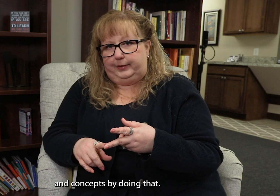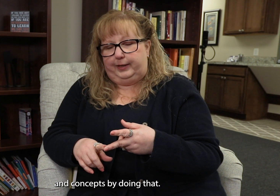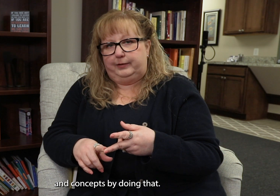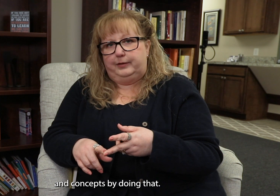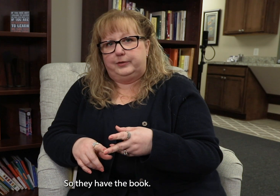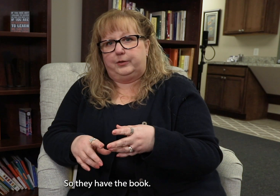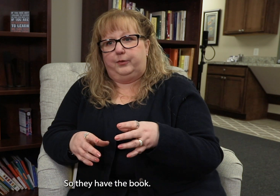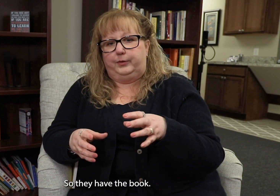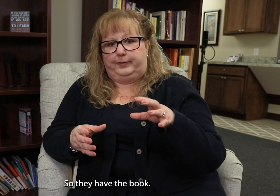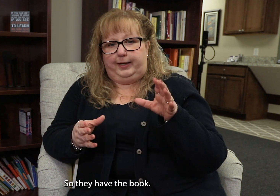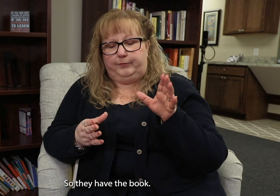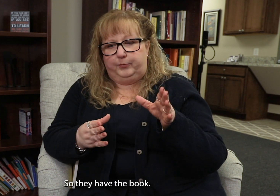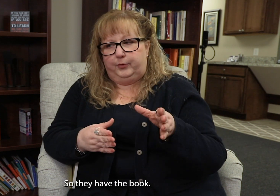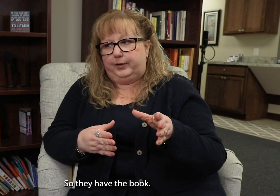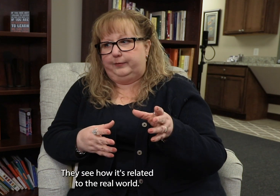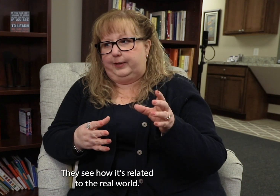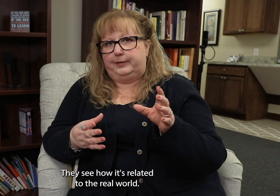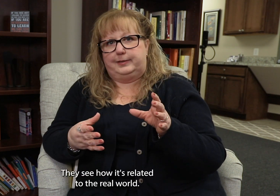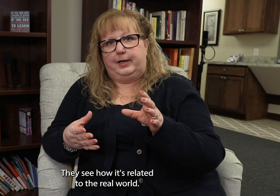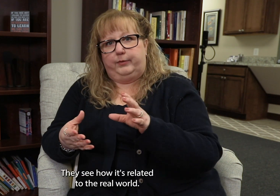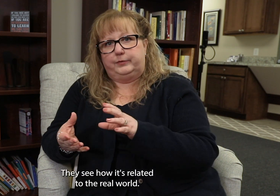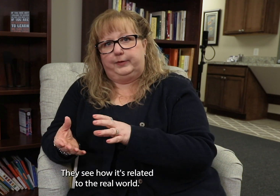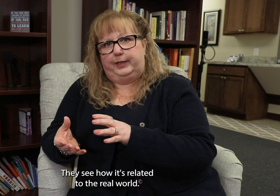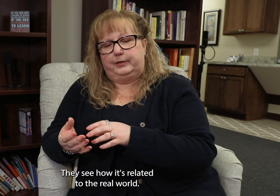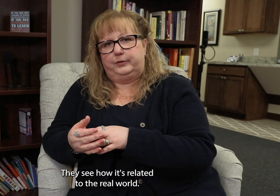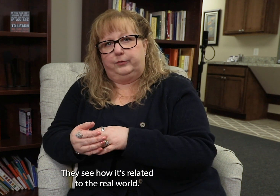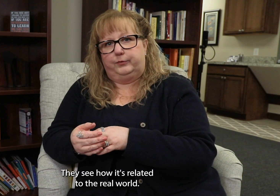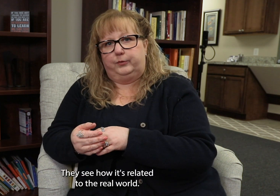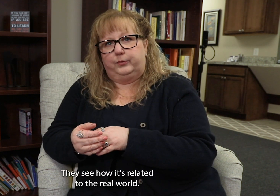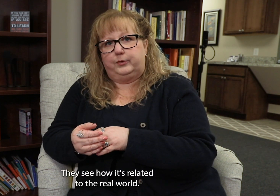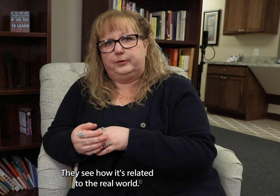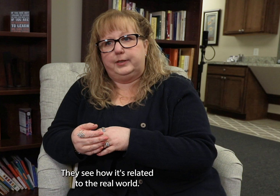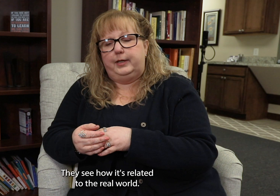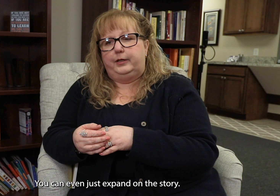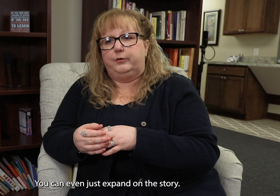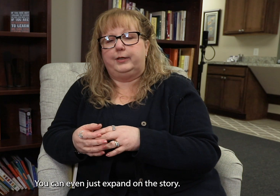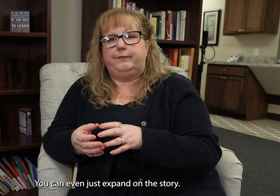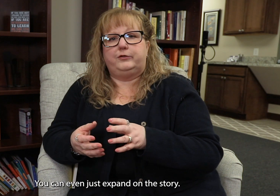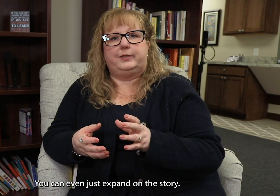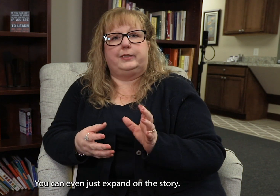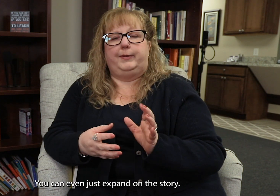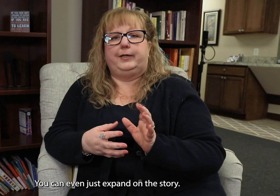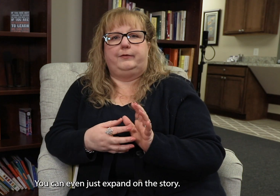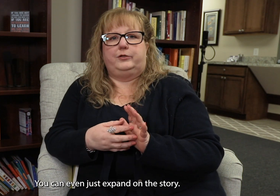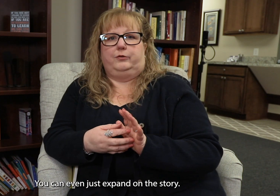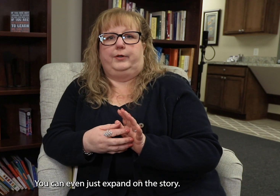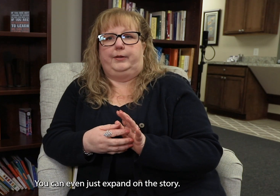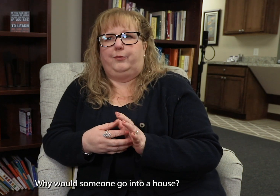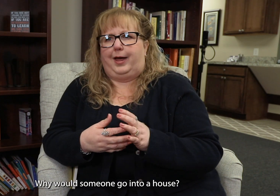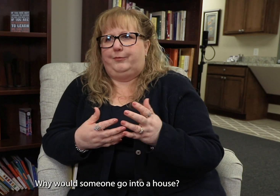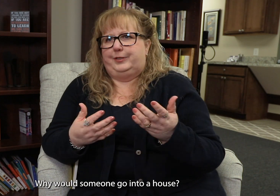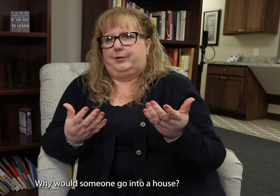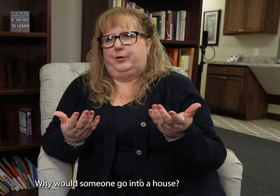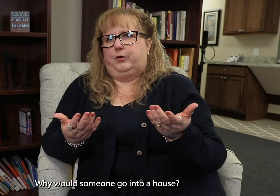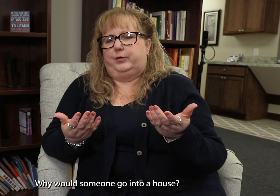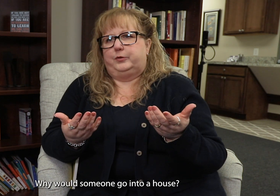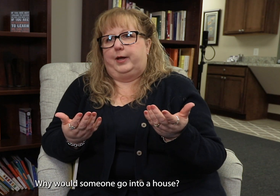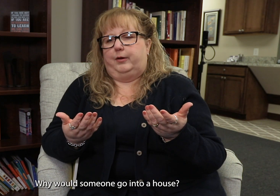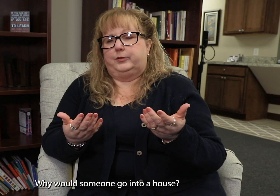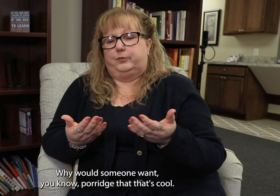that. So they have the book, they see how it's related to the real world. You can even just expand on the story. Why would someone go into a house? Why